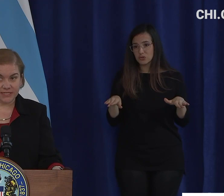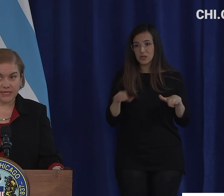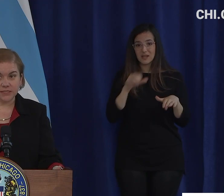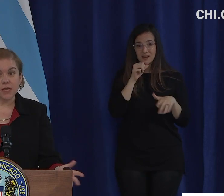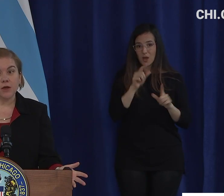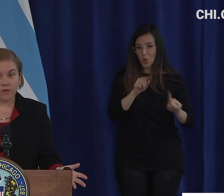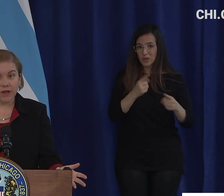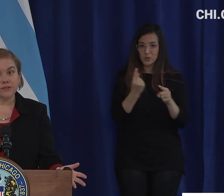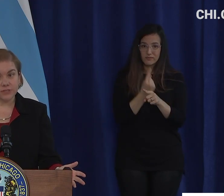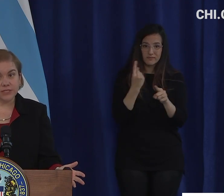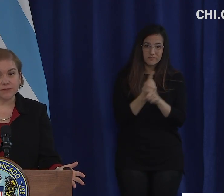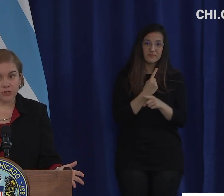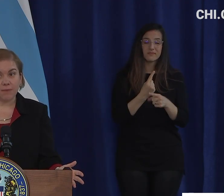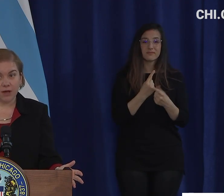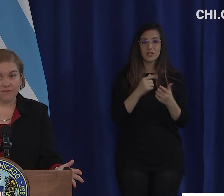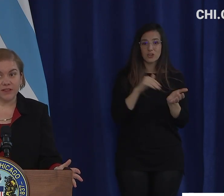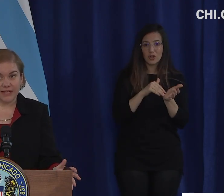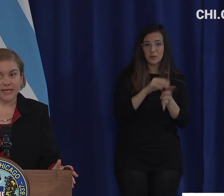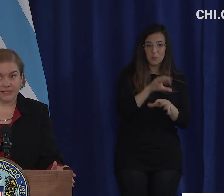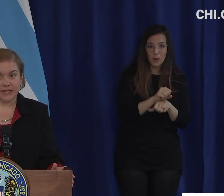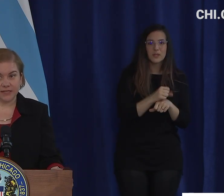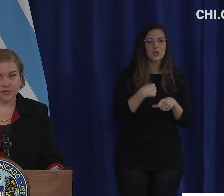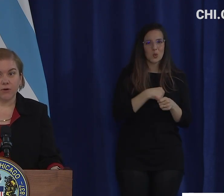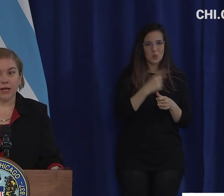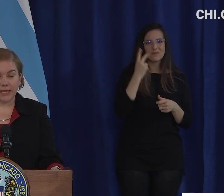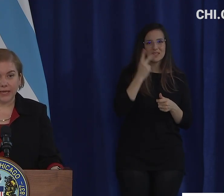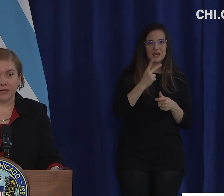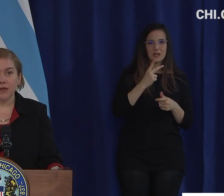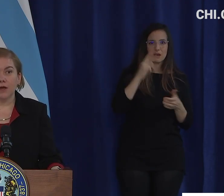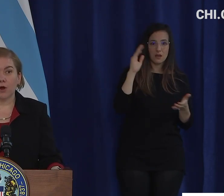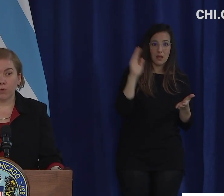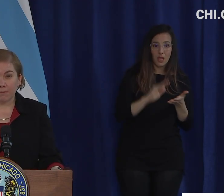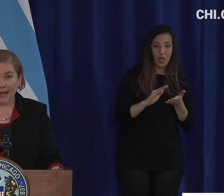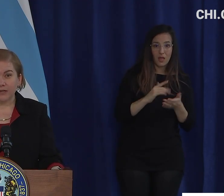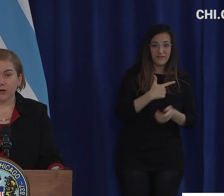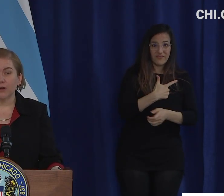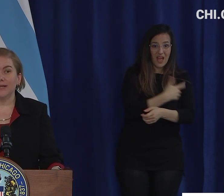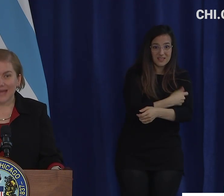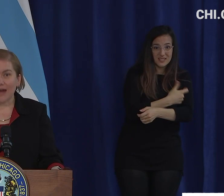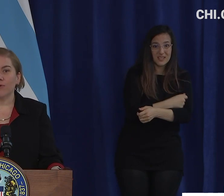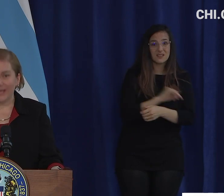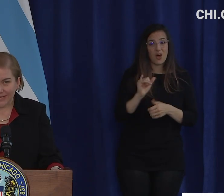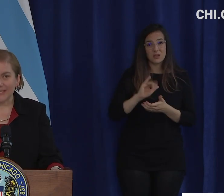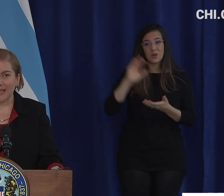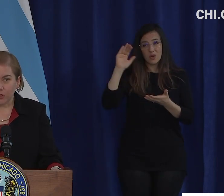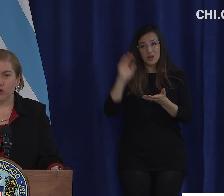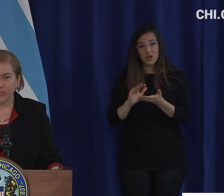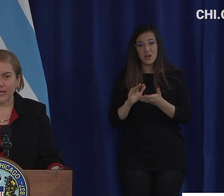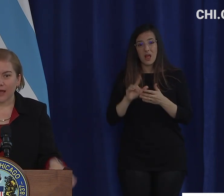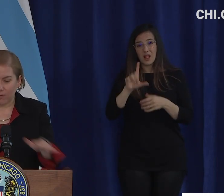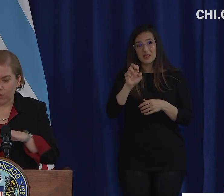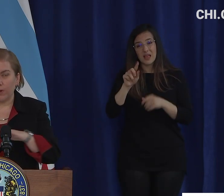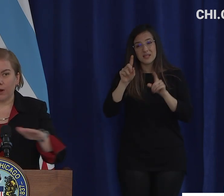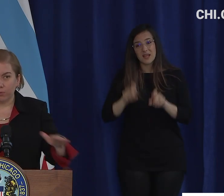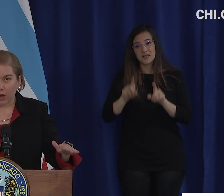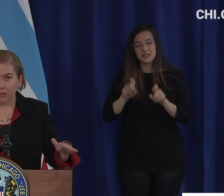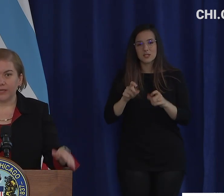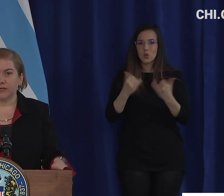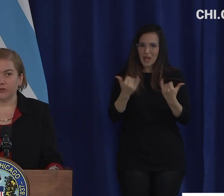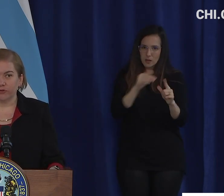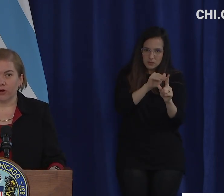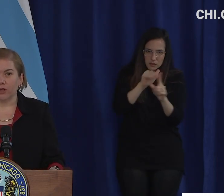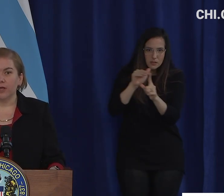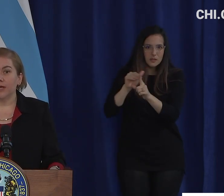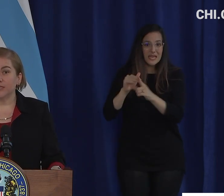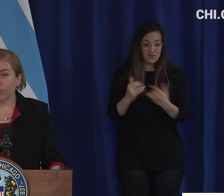in vaccines. We've also seen some drop off in lead testing. So again, a reminder, now is a good time where we are broadly